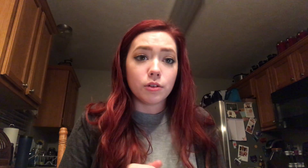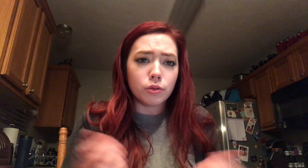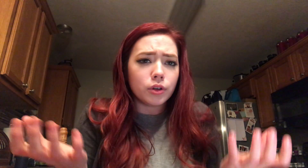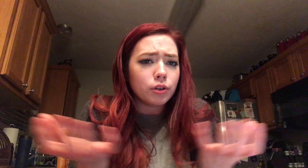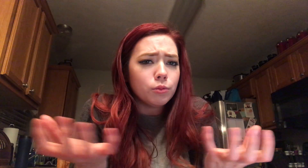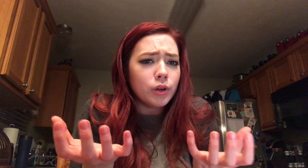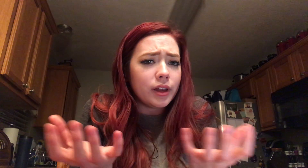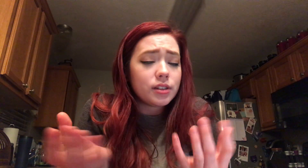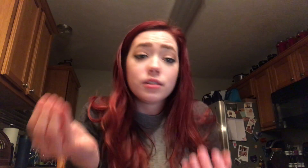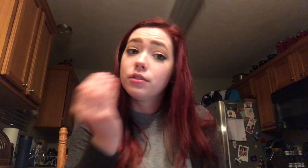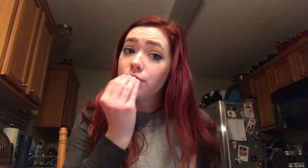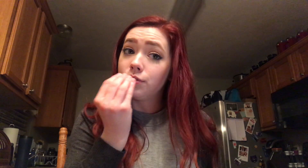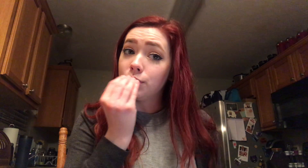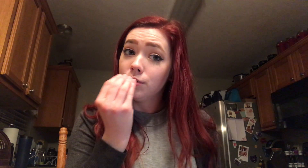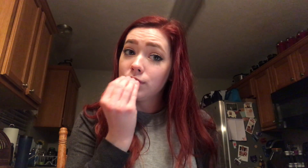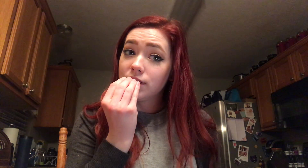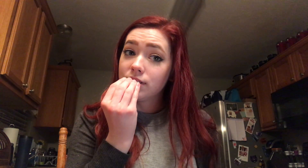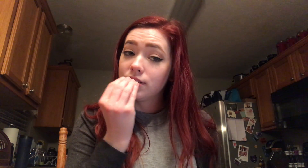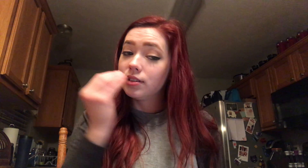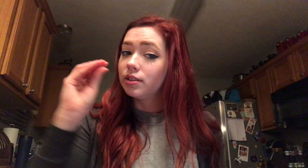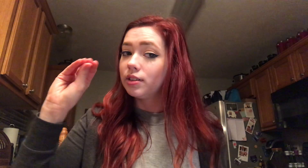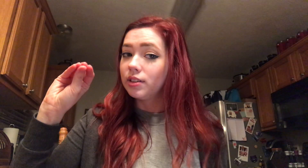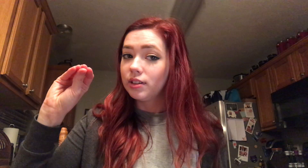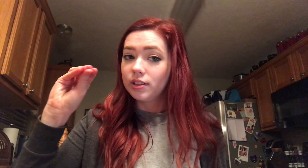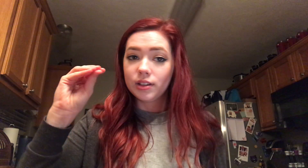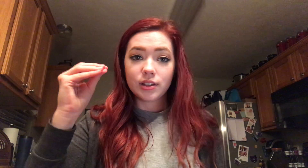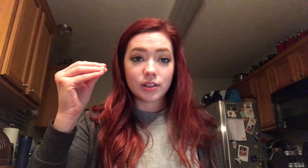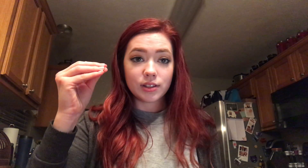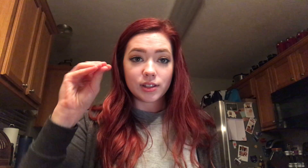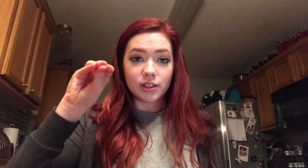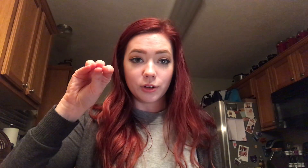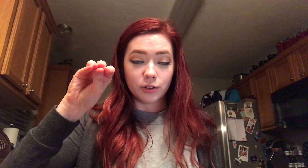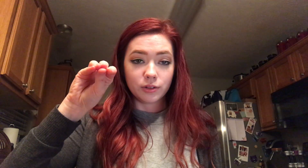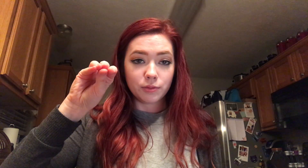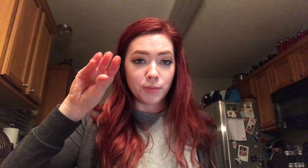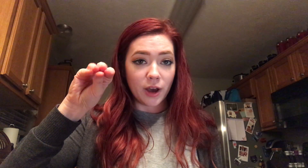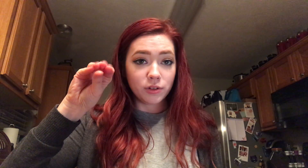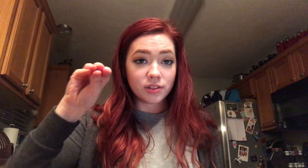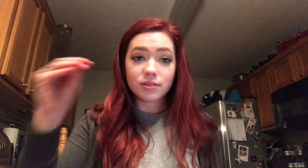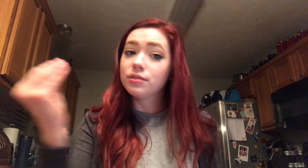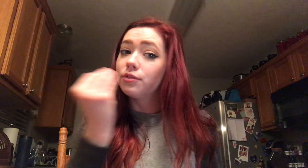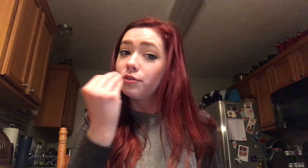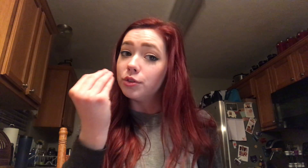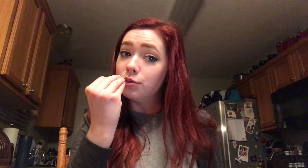or what food, this little mouth, food.